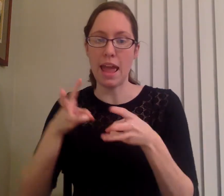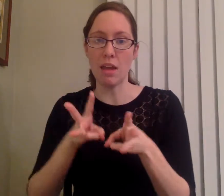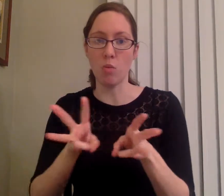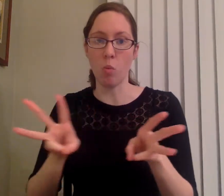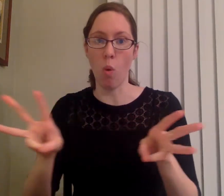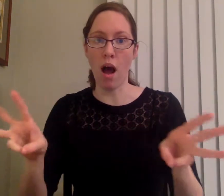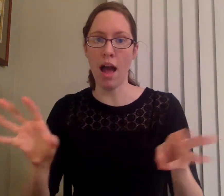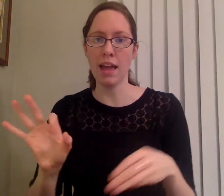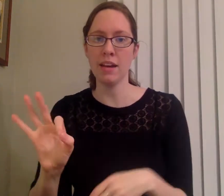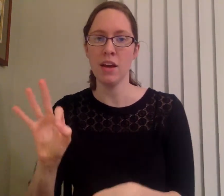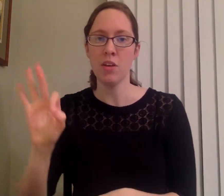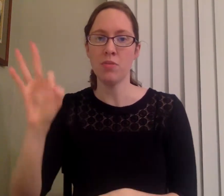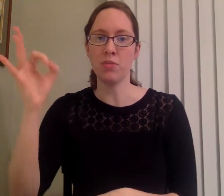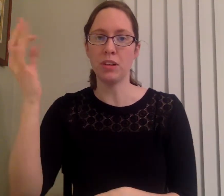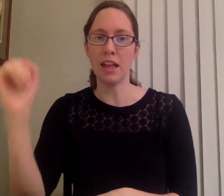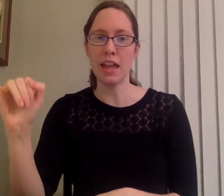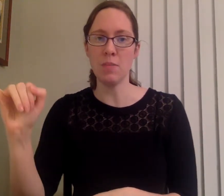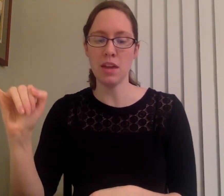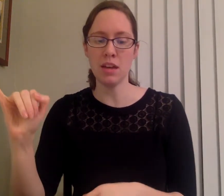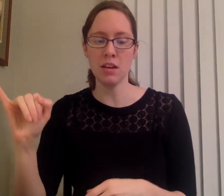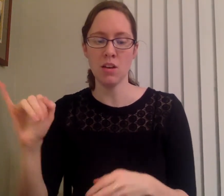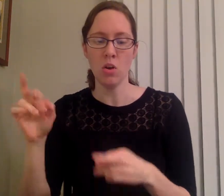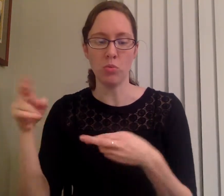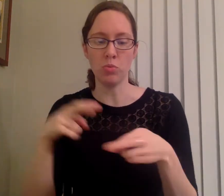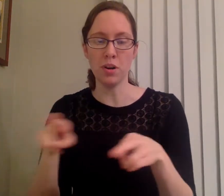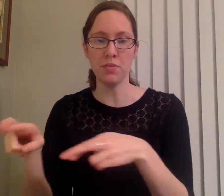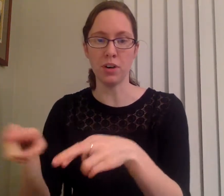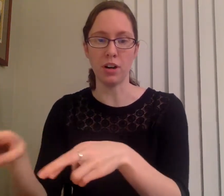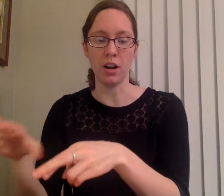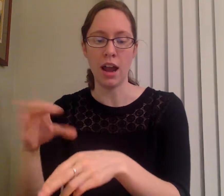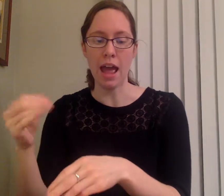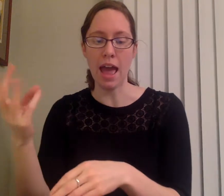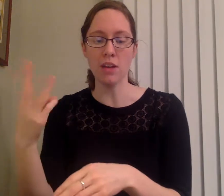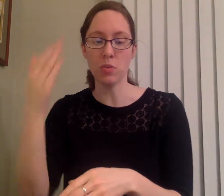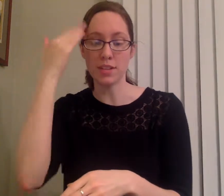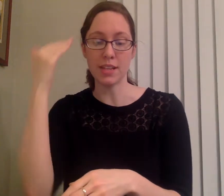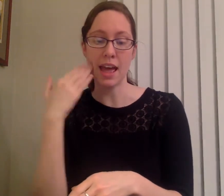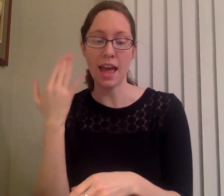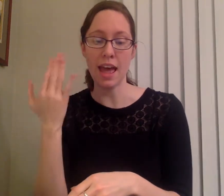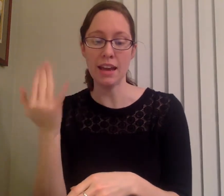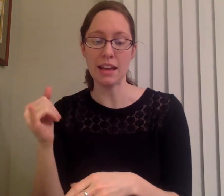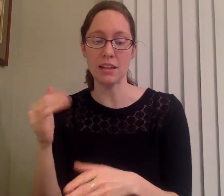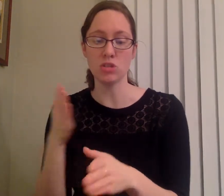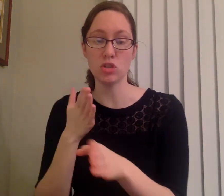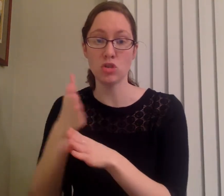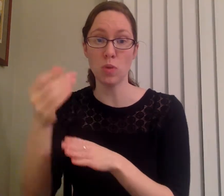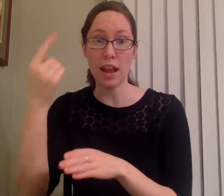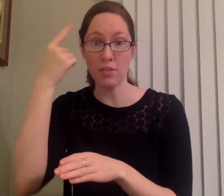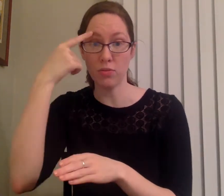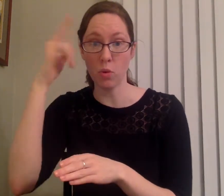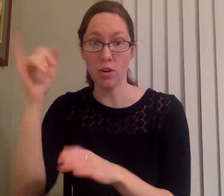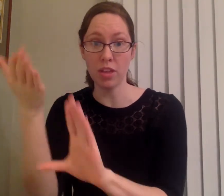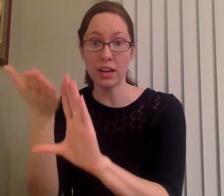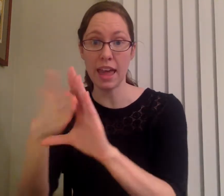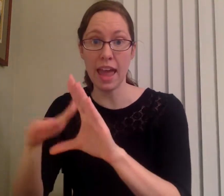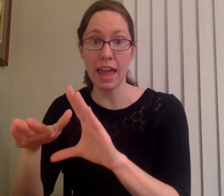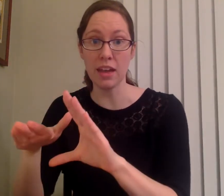a wide, flaming river and was heading straight for the cave.